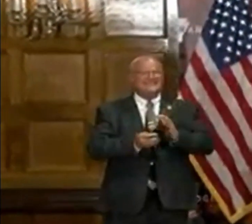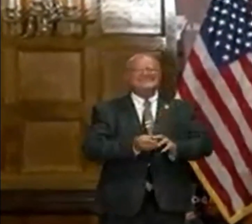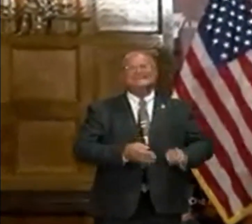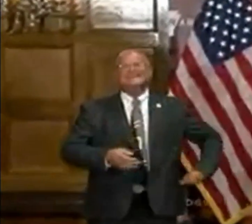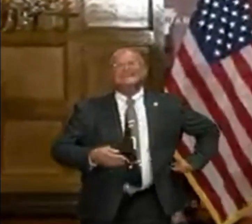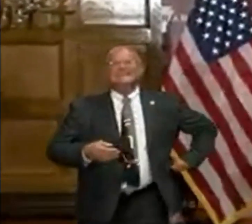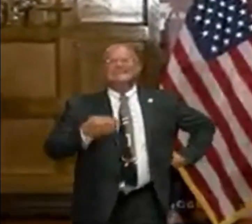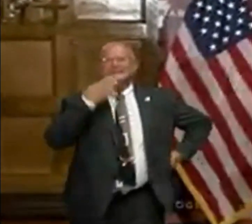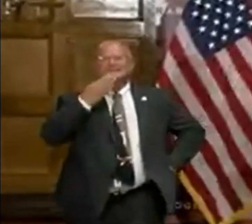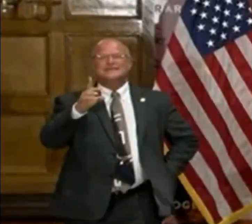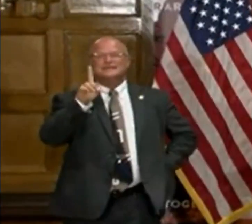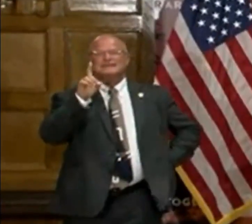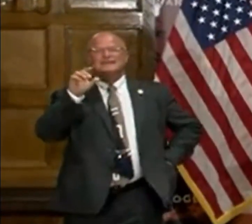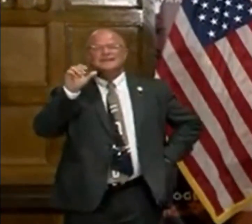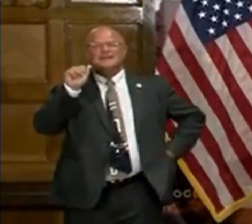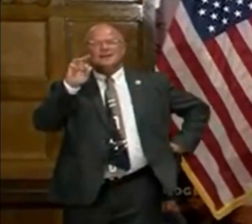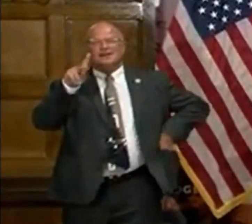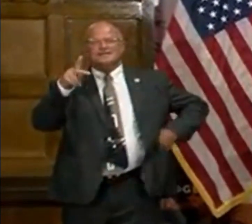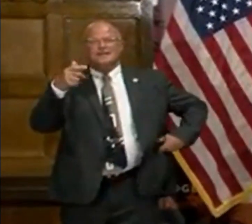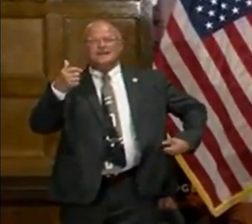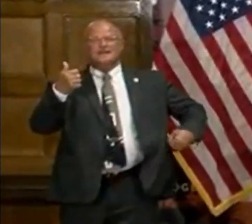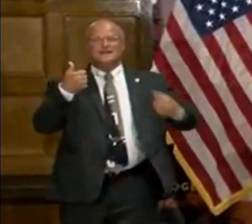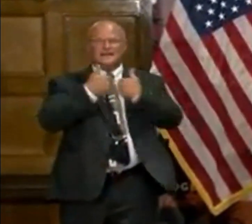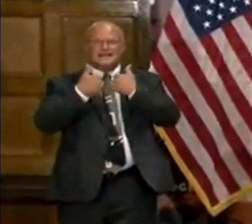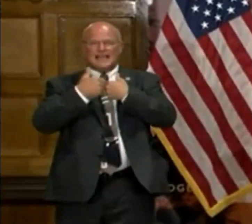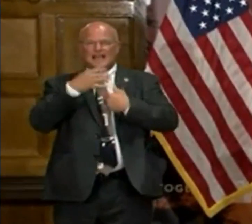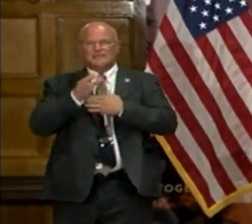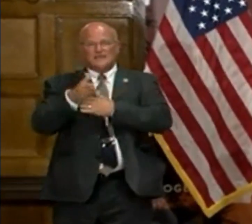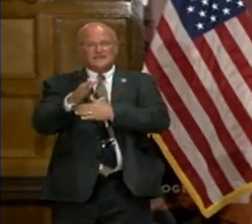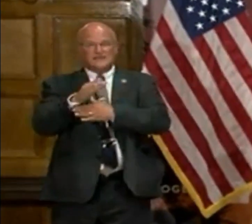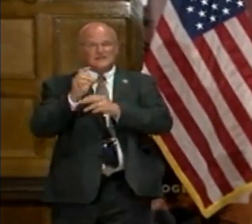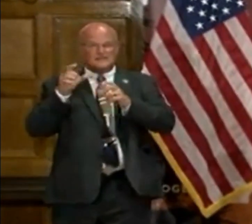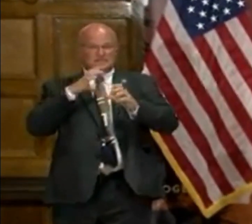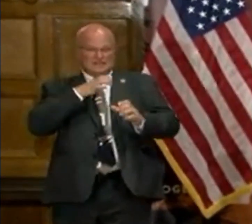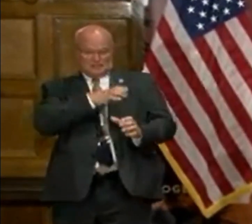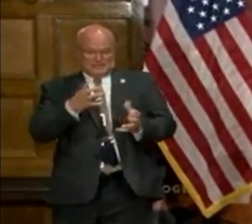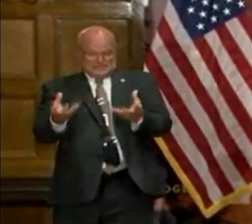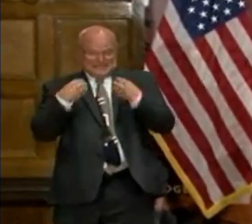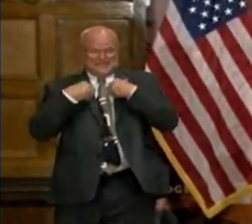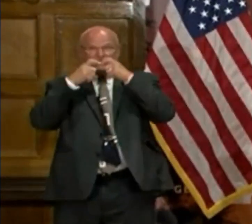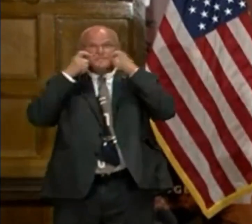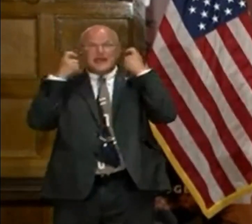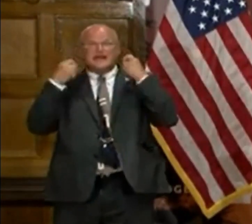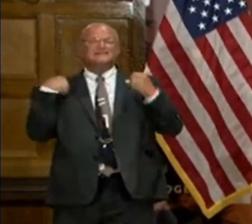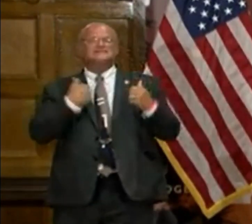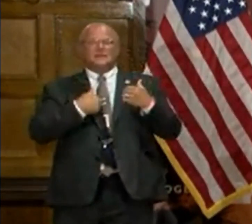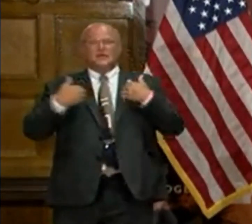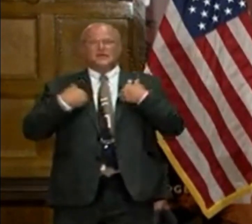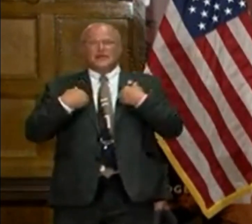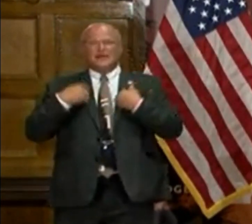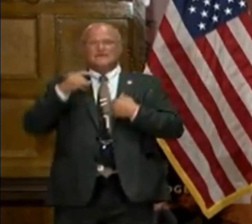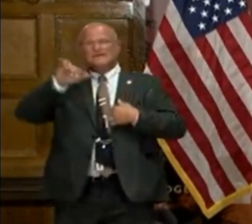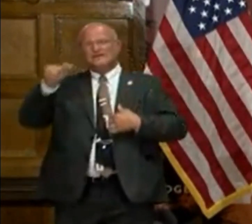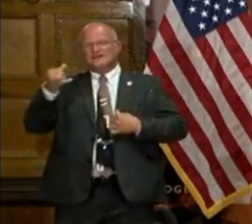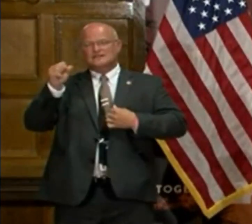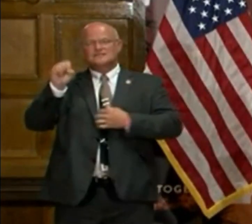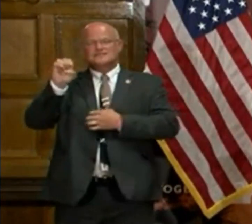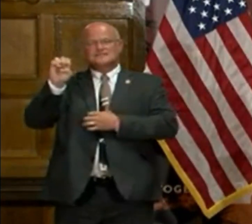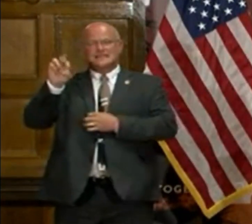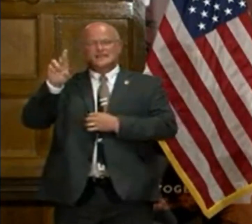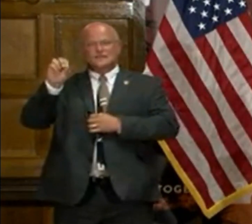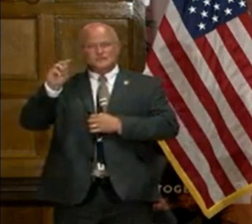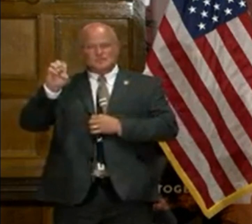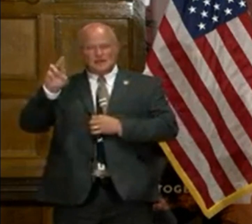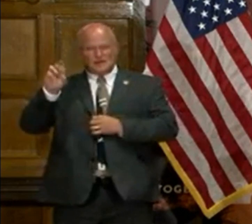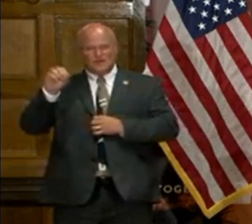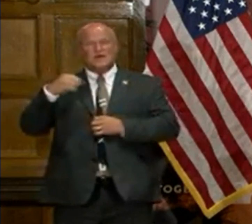So appreciate Arkansas Game and Fish Commission sending us some masks, and we have Dr. Jose Romero that has